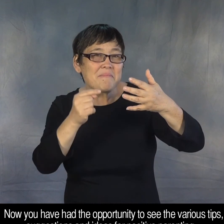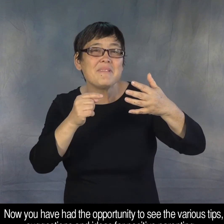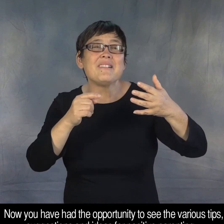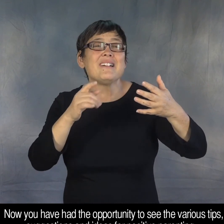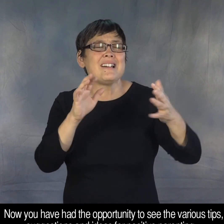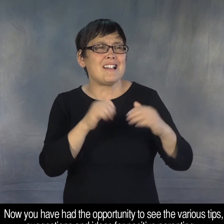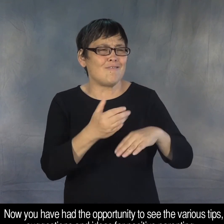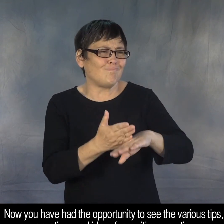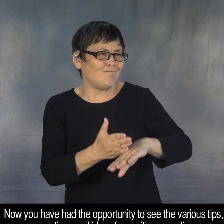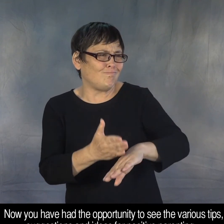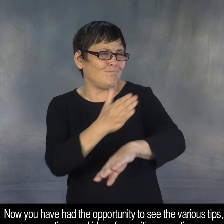parenting.